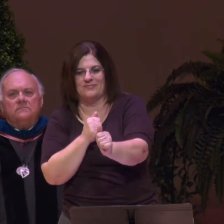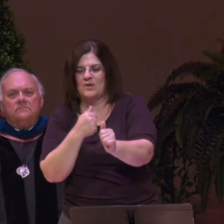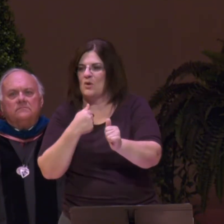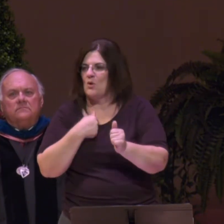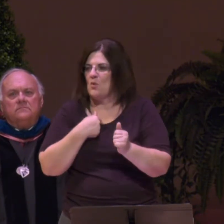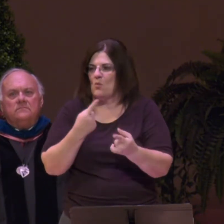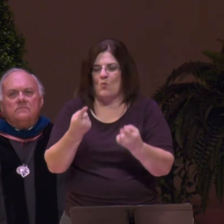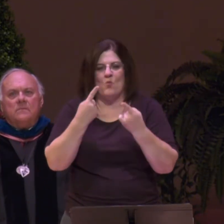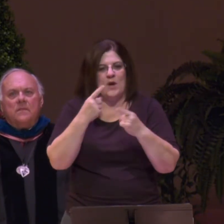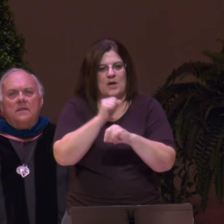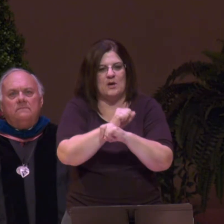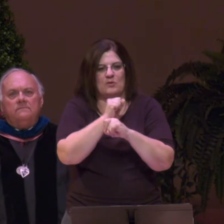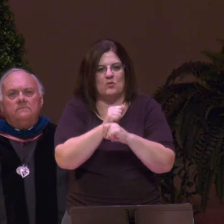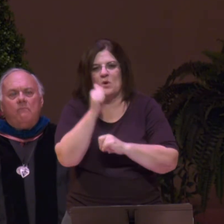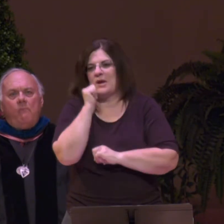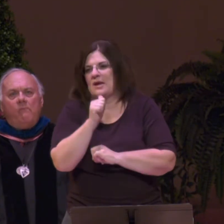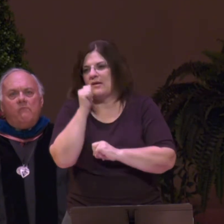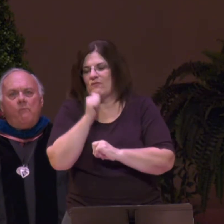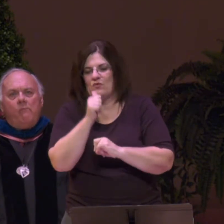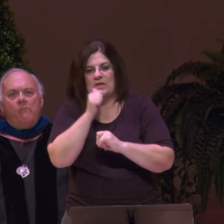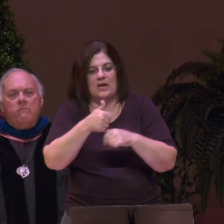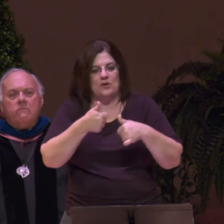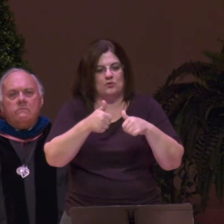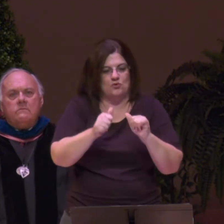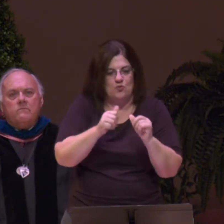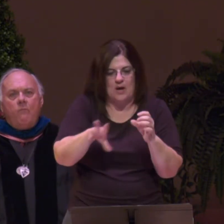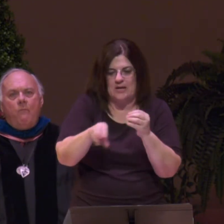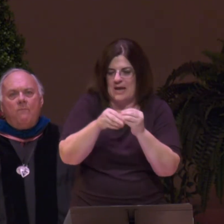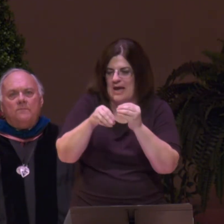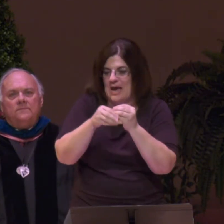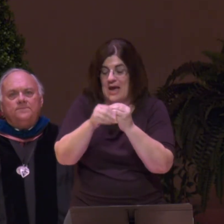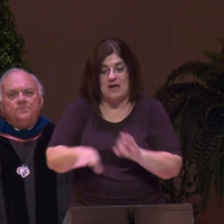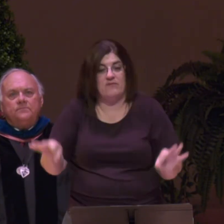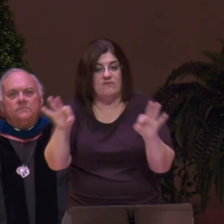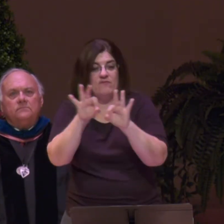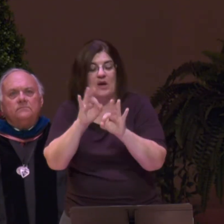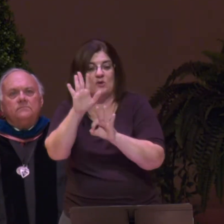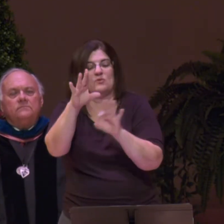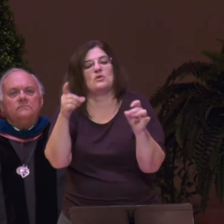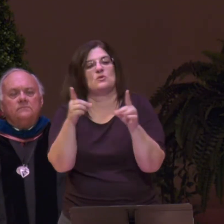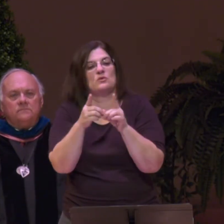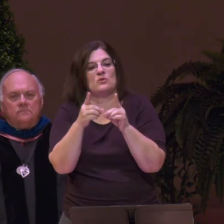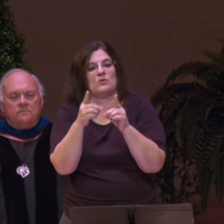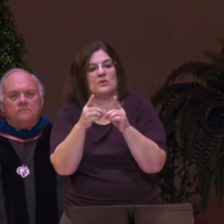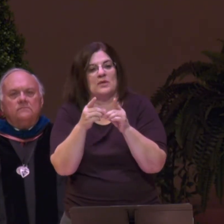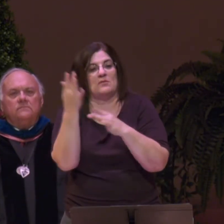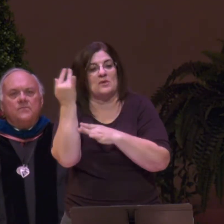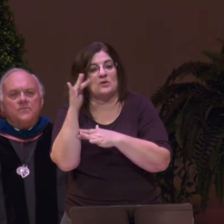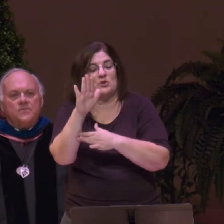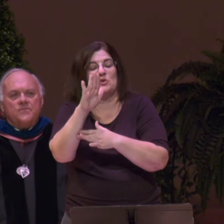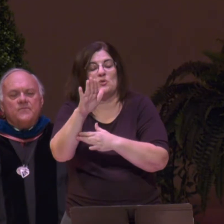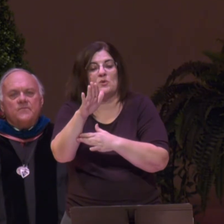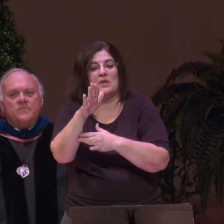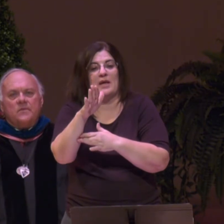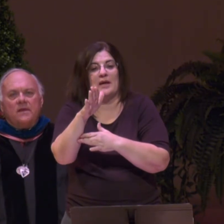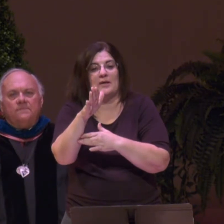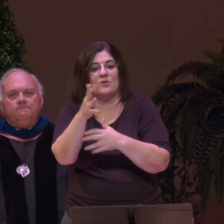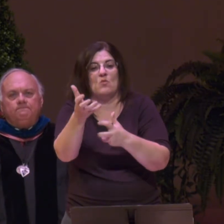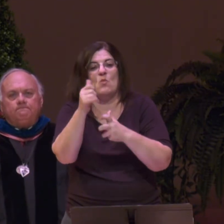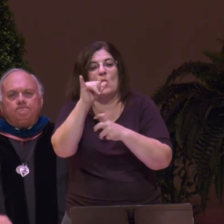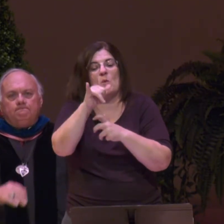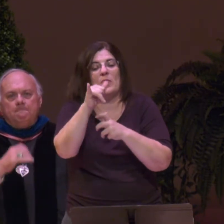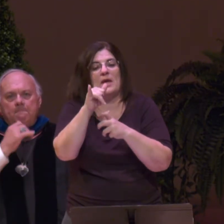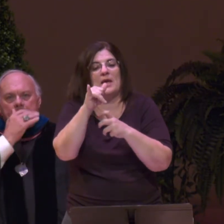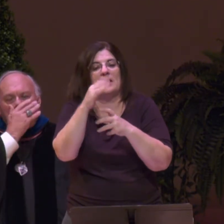day trying to add value to your degree. You're the greatest recipient or beneficiary of that value. And so work with us,